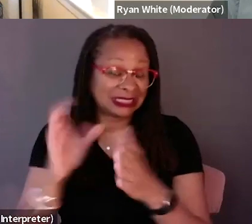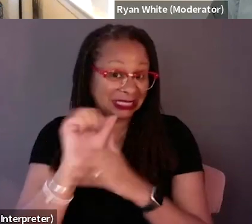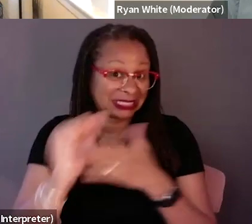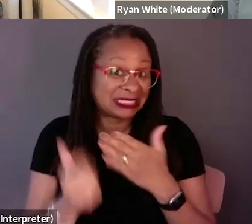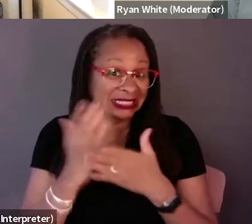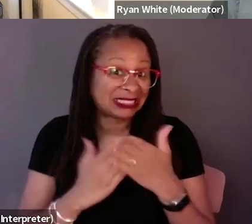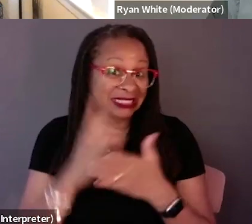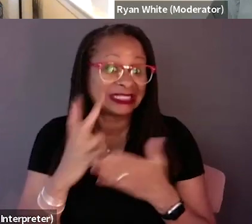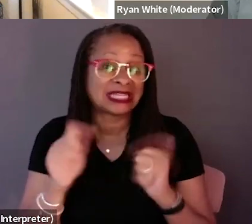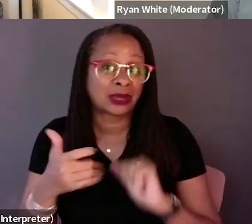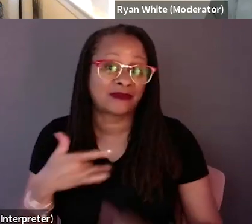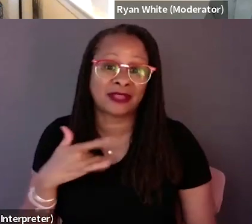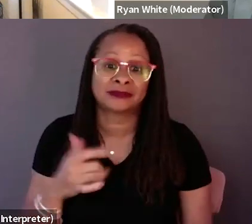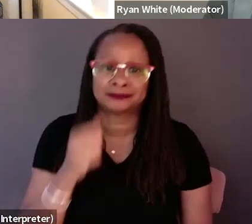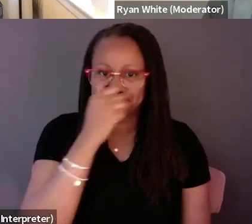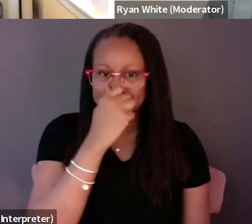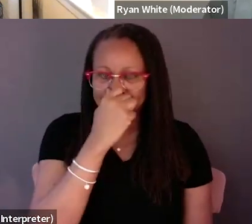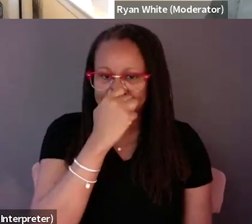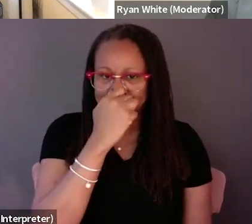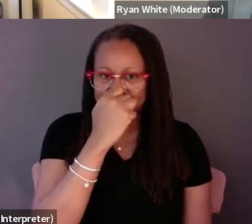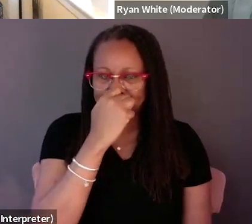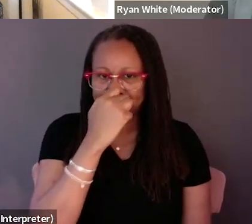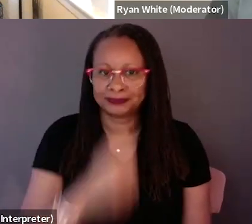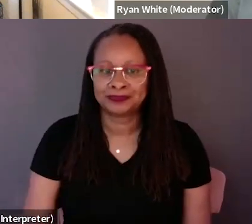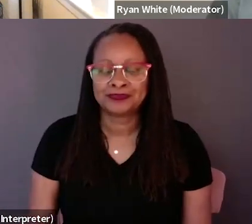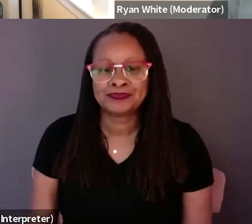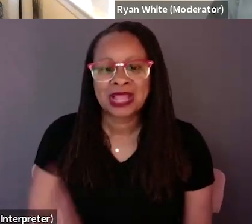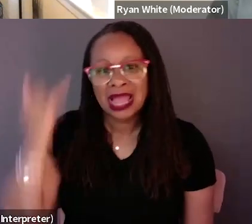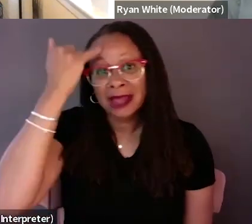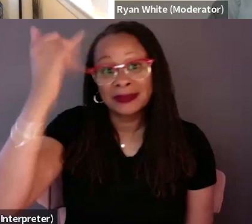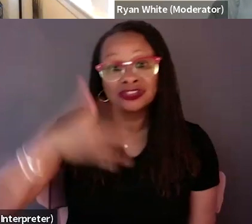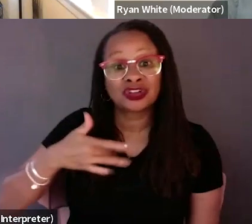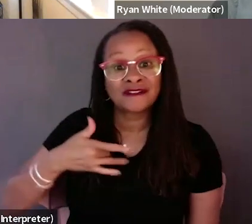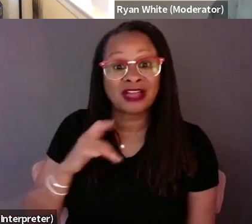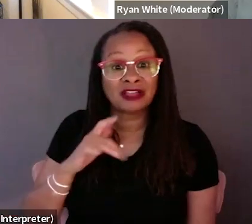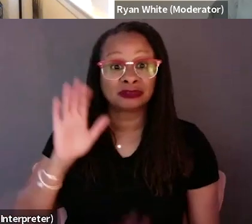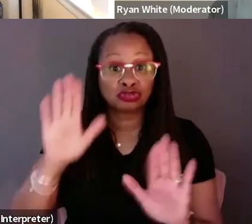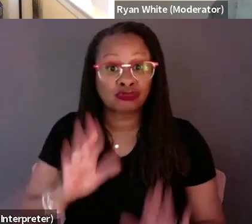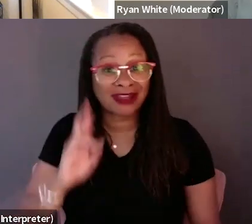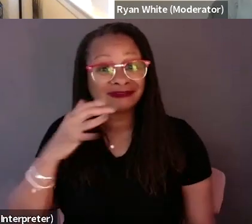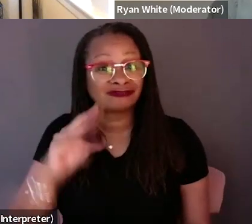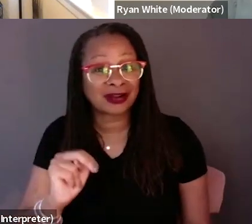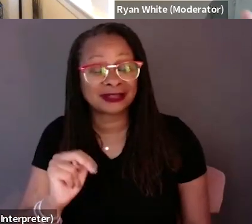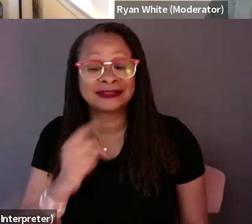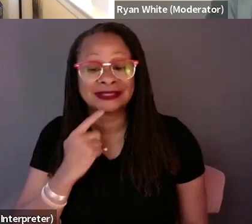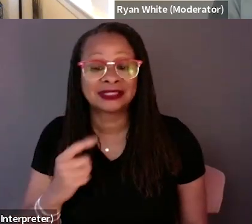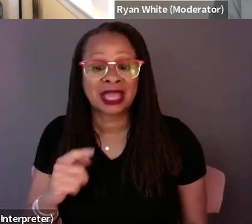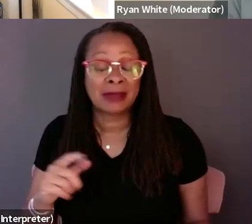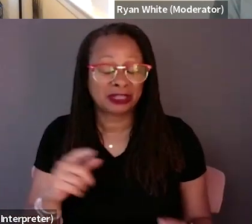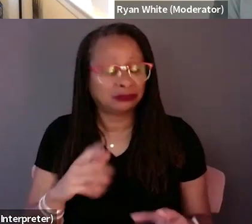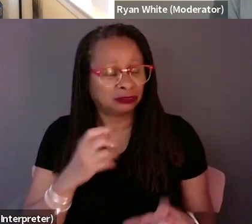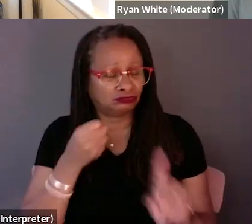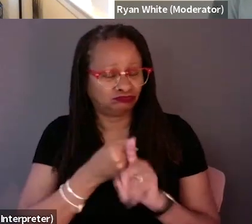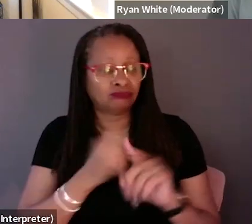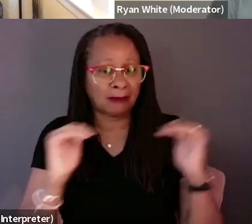and seeing how it felt. I thought it felt great. Like, I feel like you guys really struck that balance. But to what you